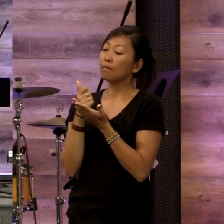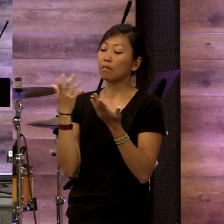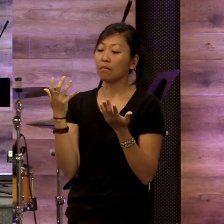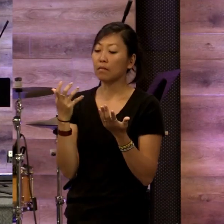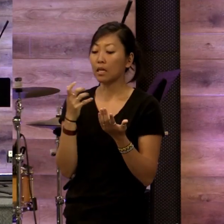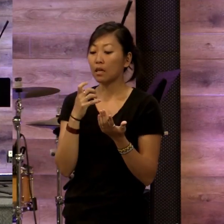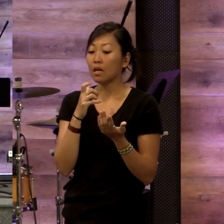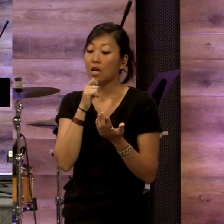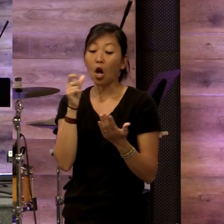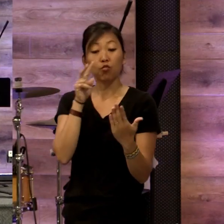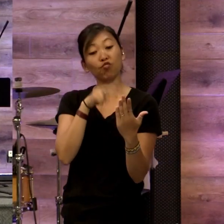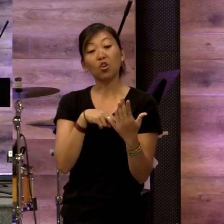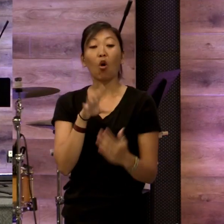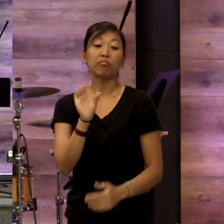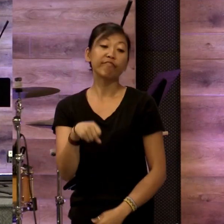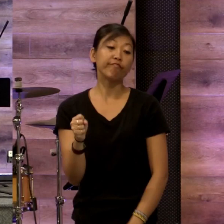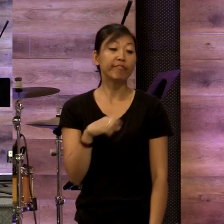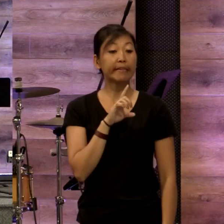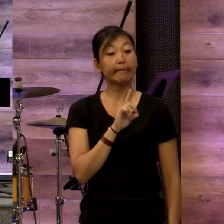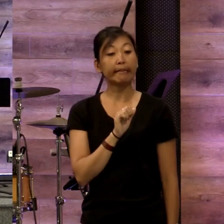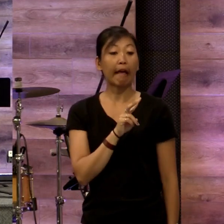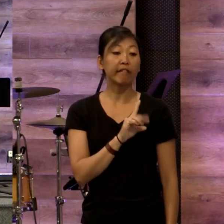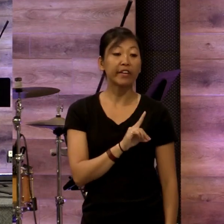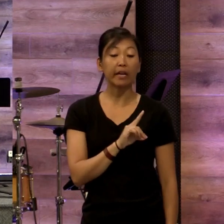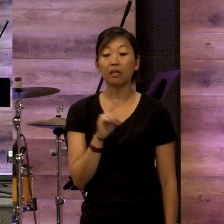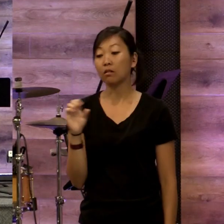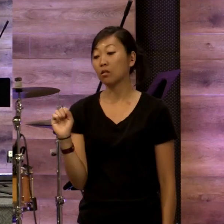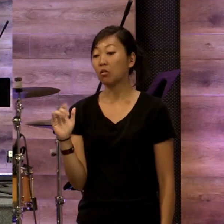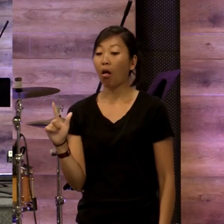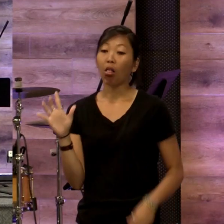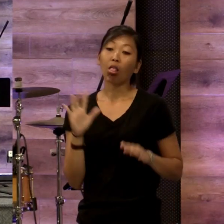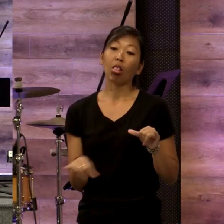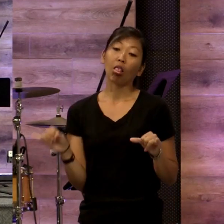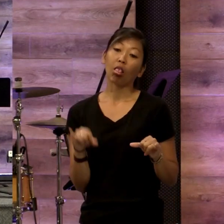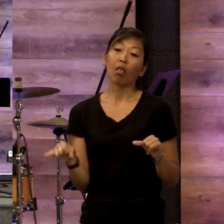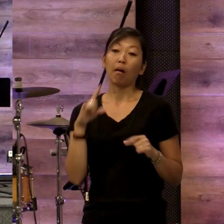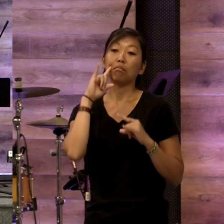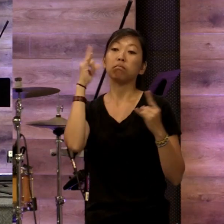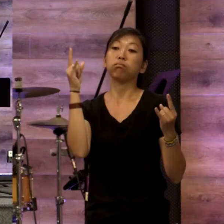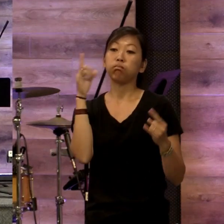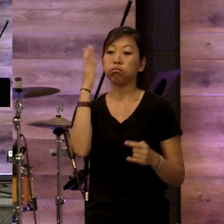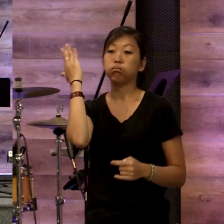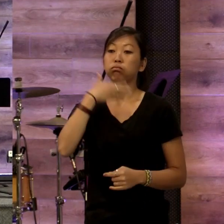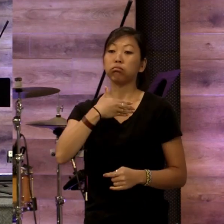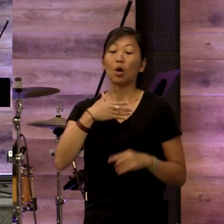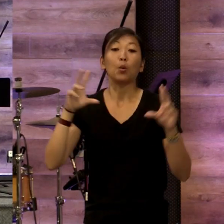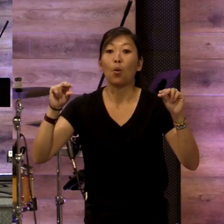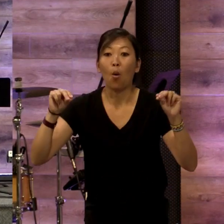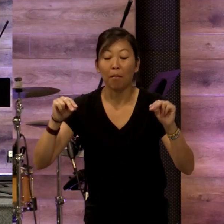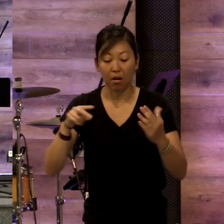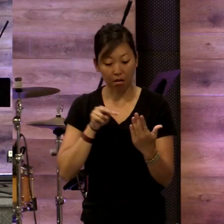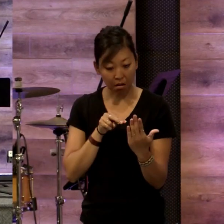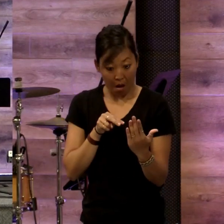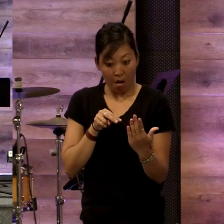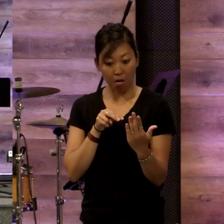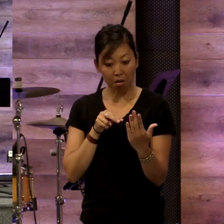see David and Saul and the story being played out for us, but also to see